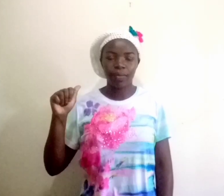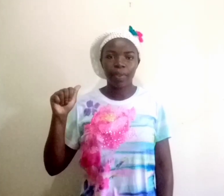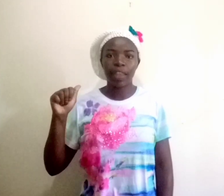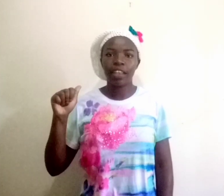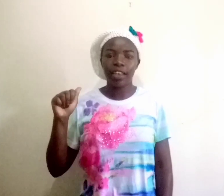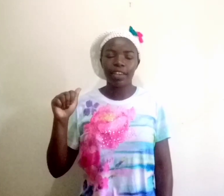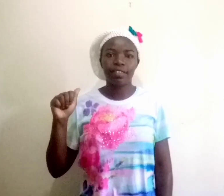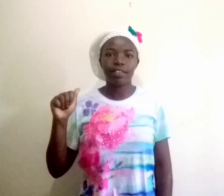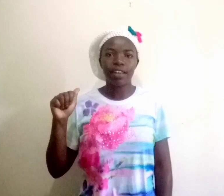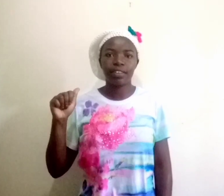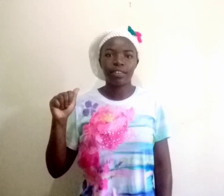Ezra.